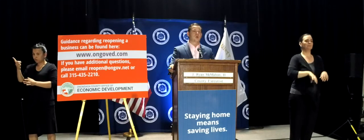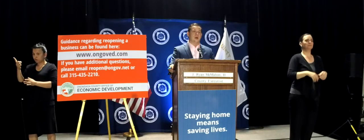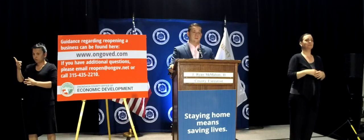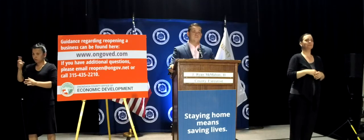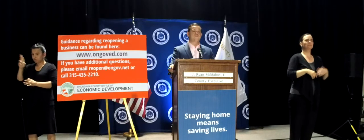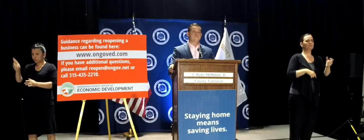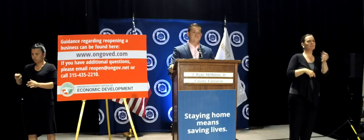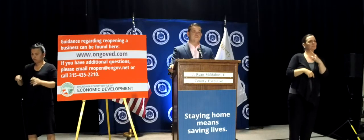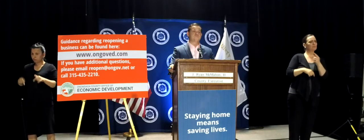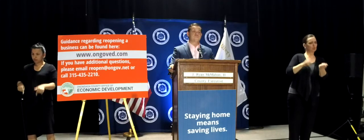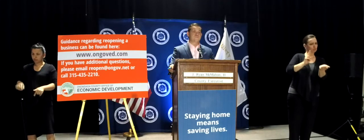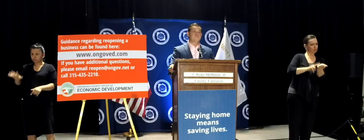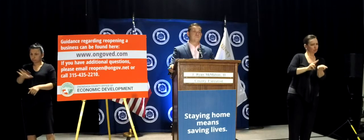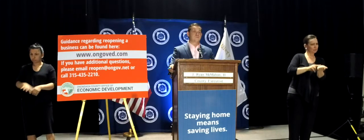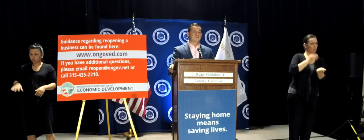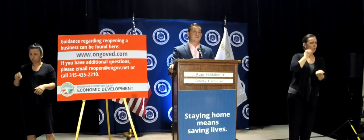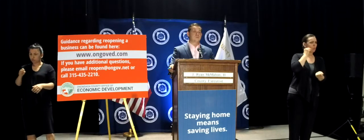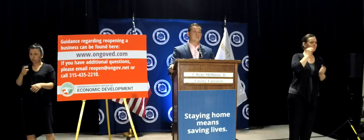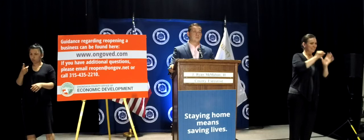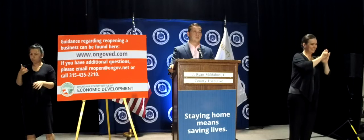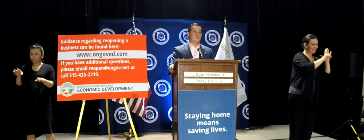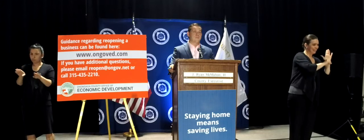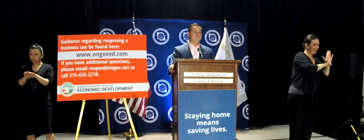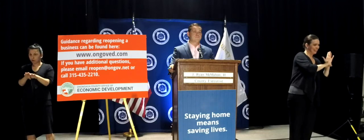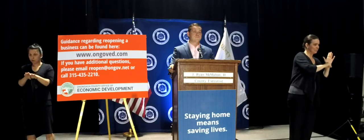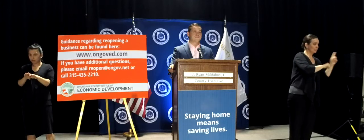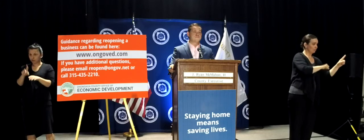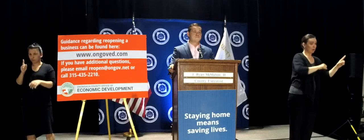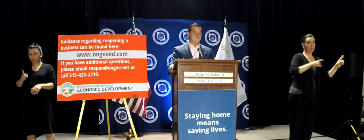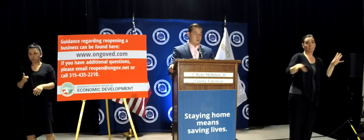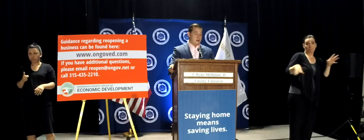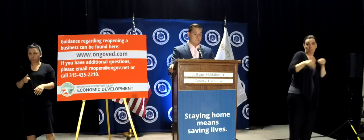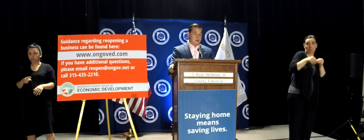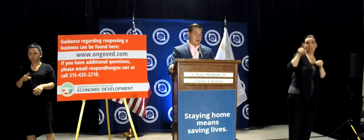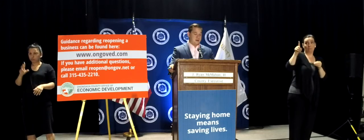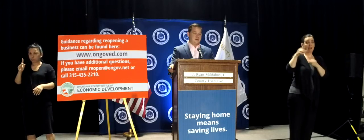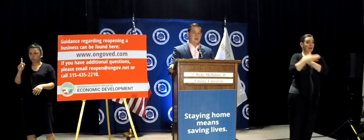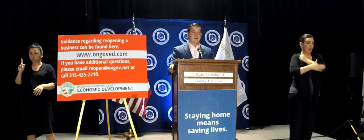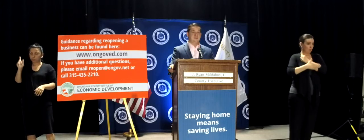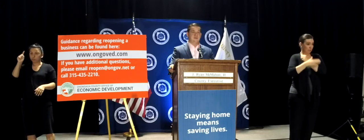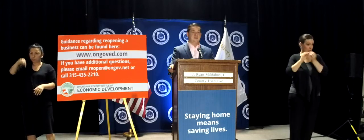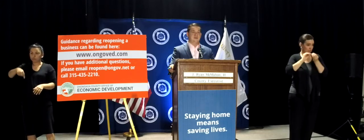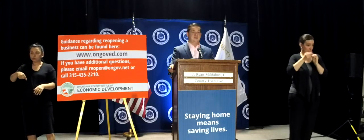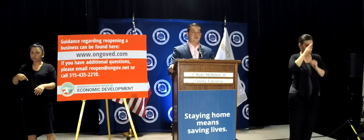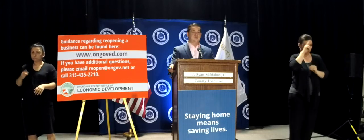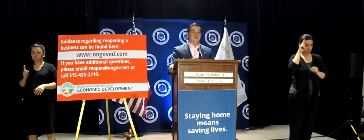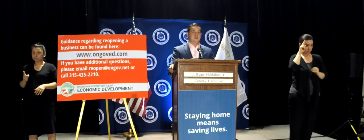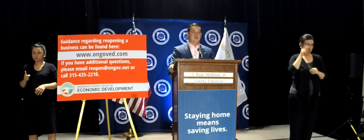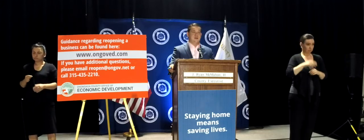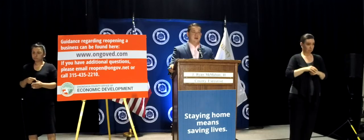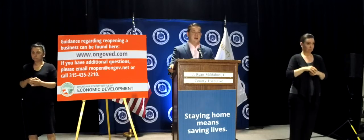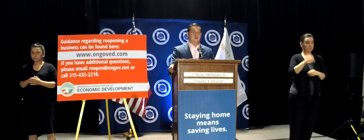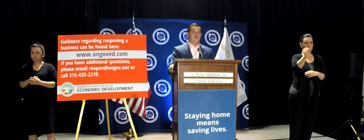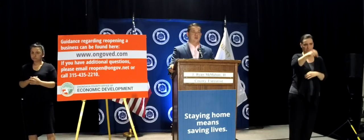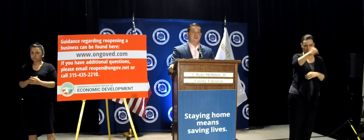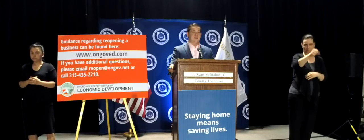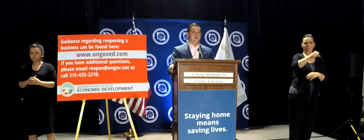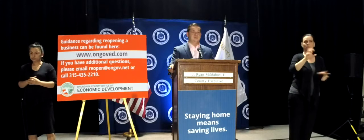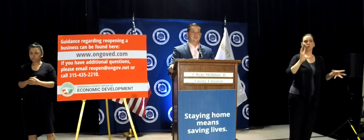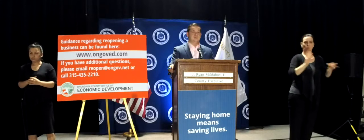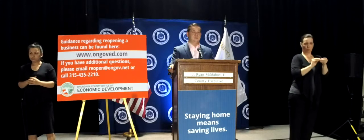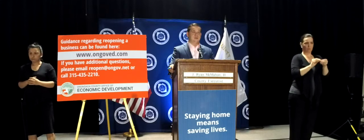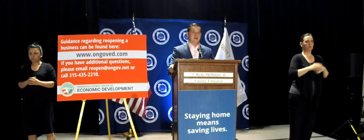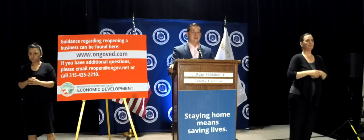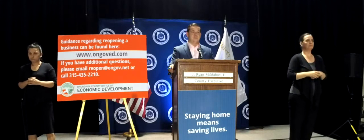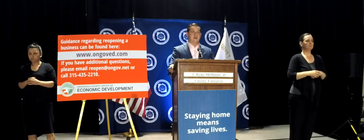number. Correct. So, Ryan, we're starting phase 2 tomorrow. Yeah, it's 14